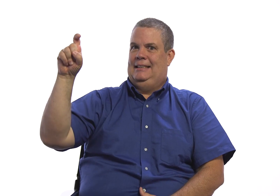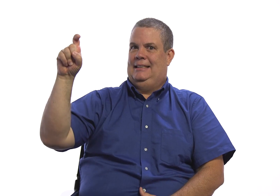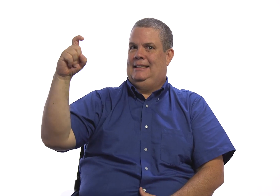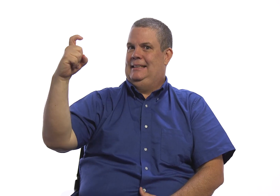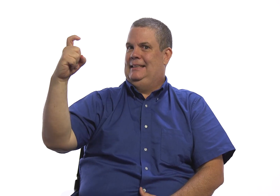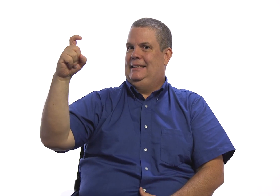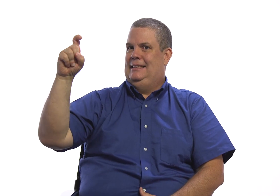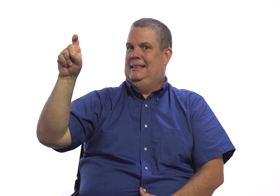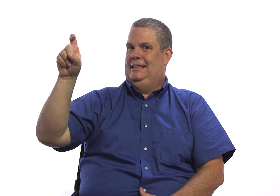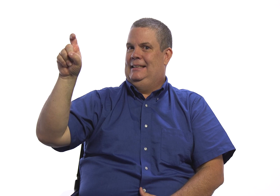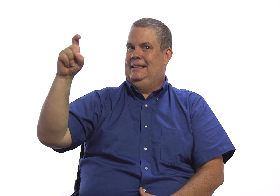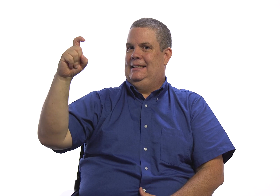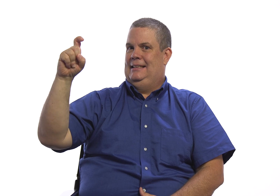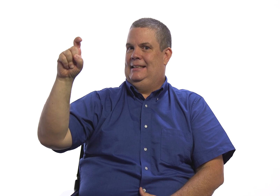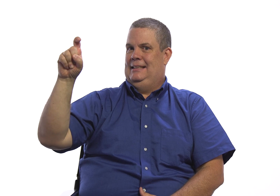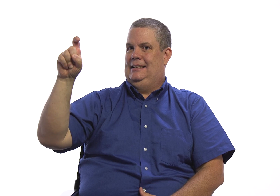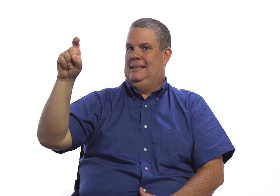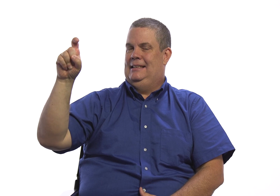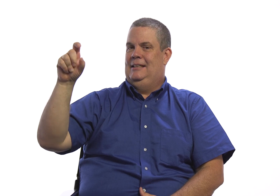X. Your index finger is hooked.